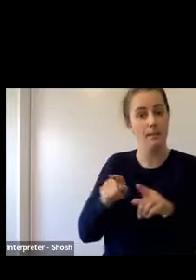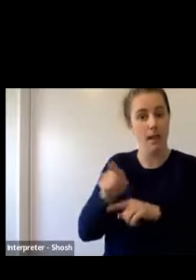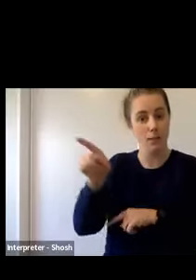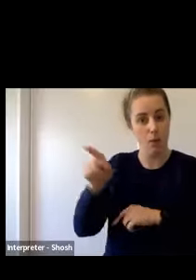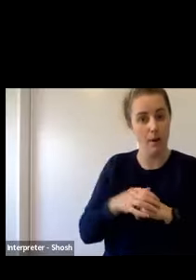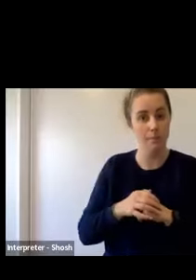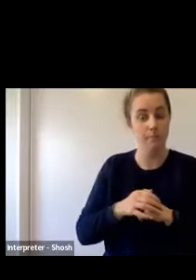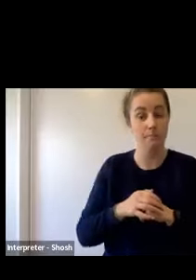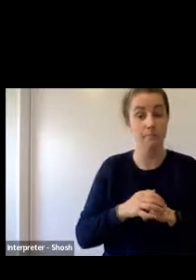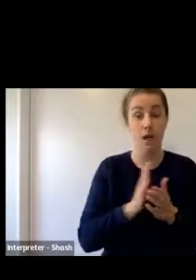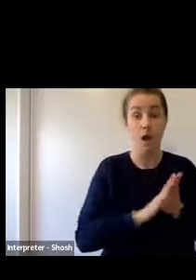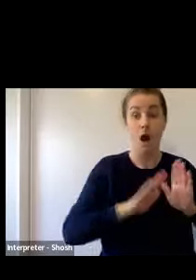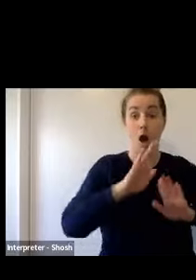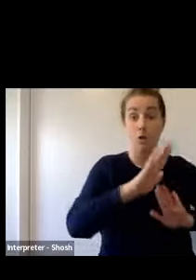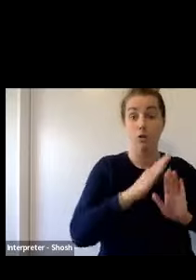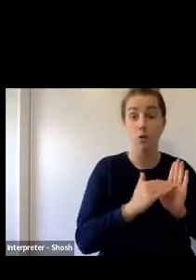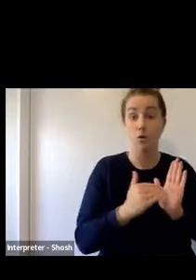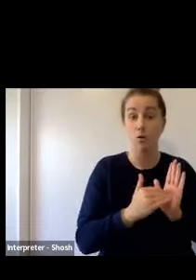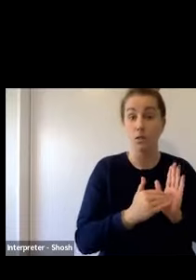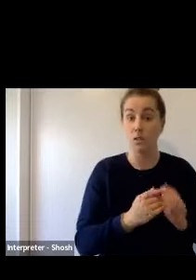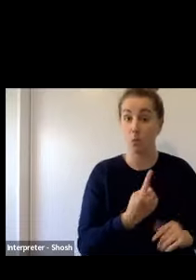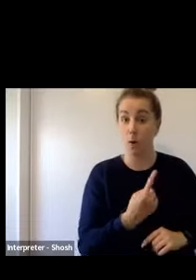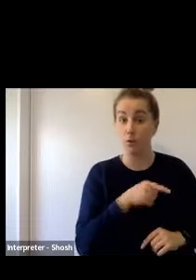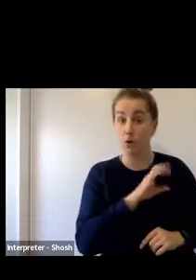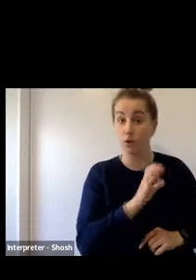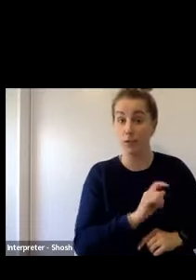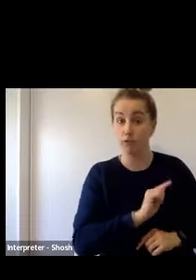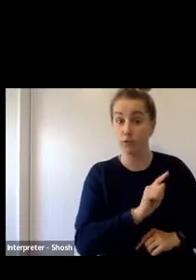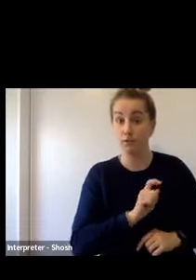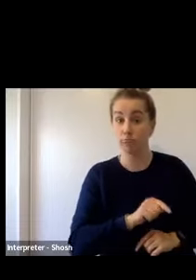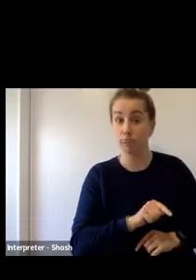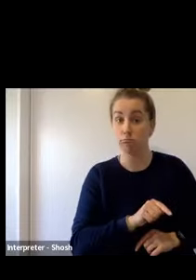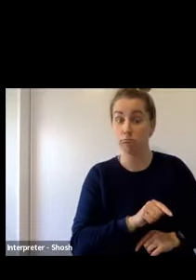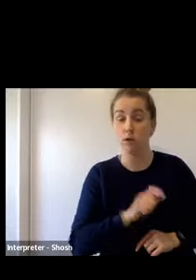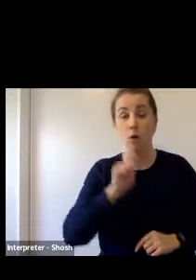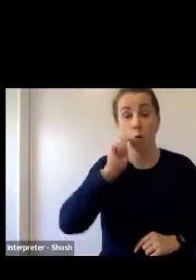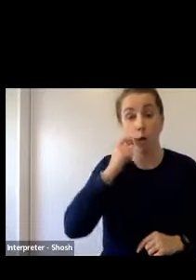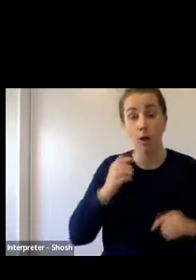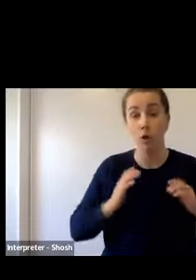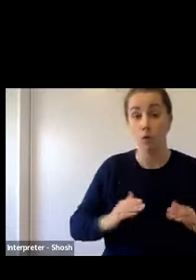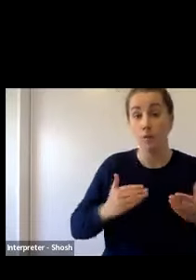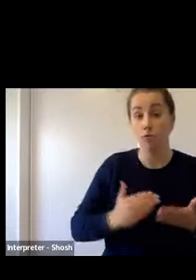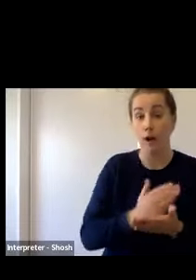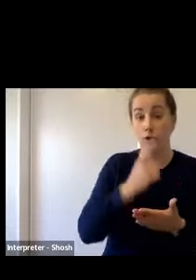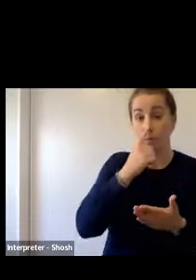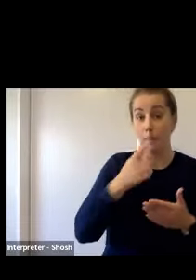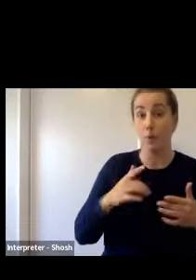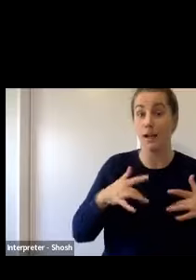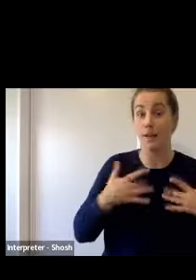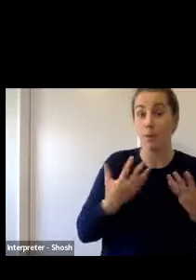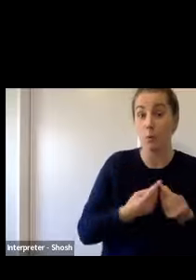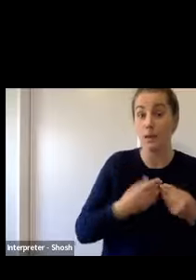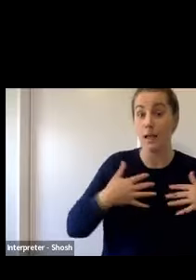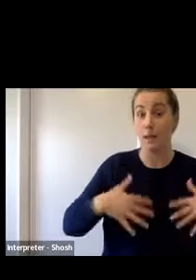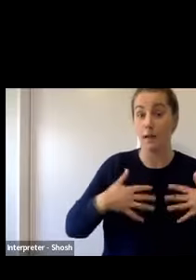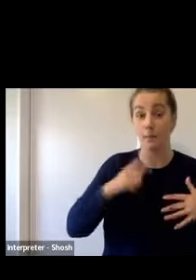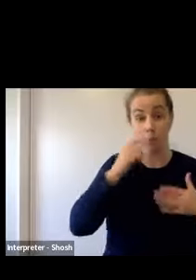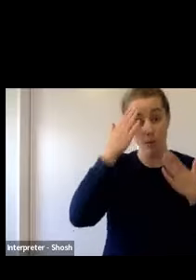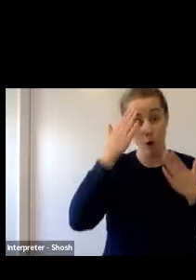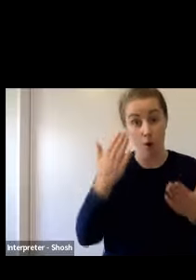Is Aotearoa, New Zealand, one of those countries? Will the human rights of people living with epilepsy be honoured by